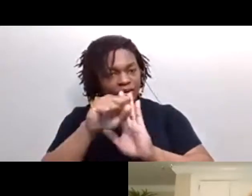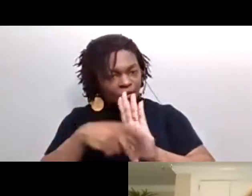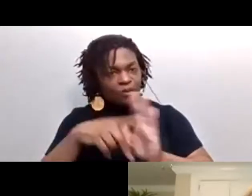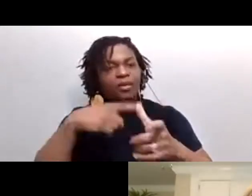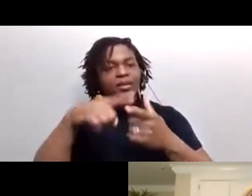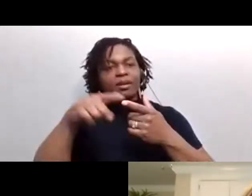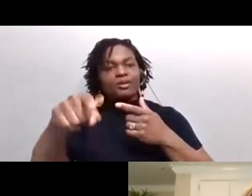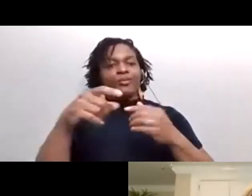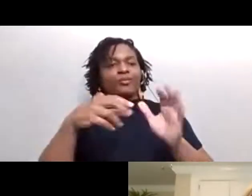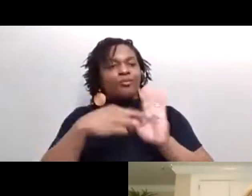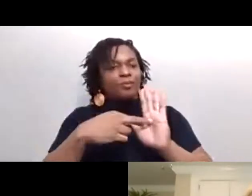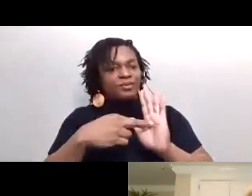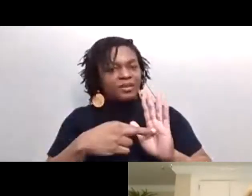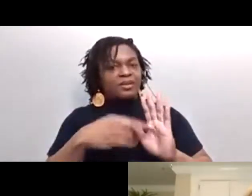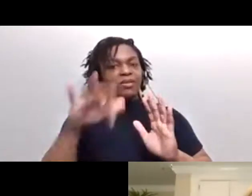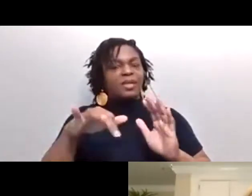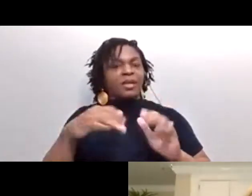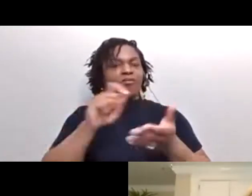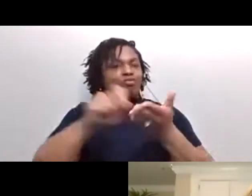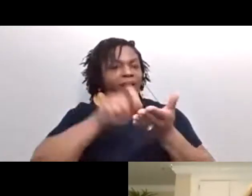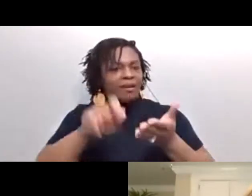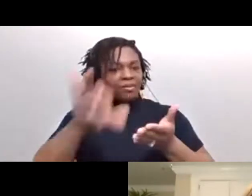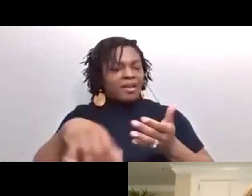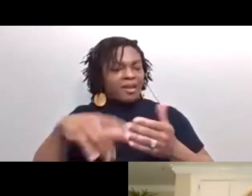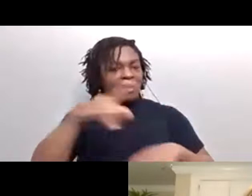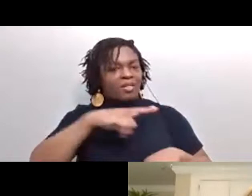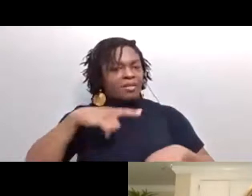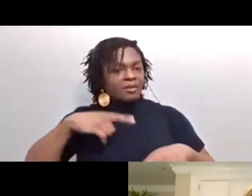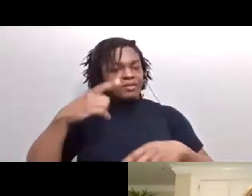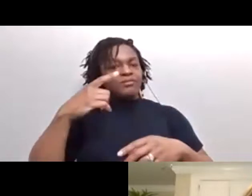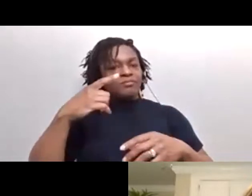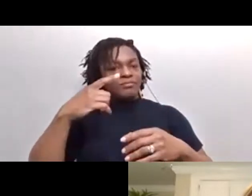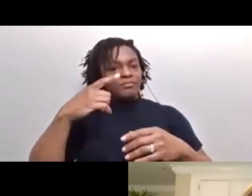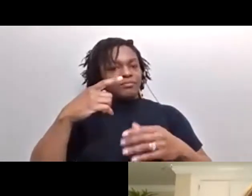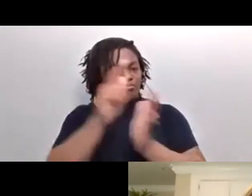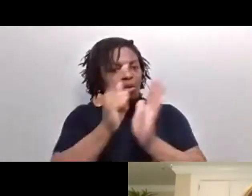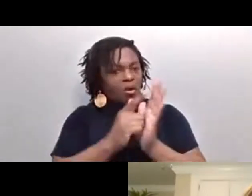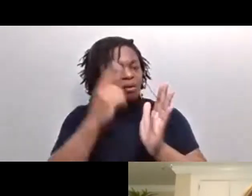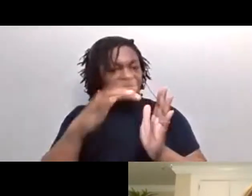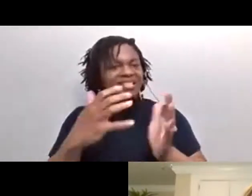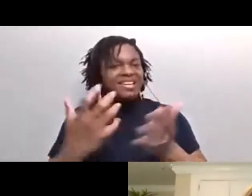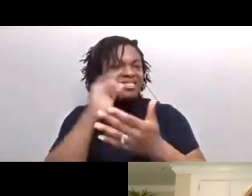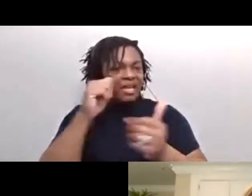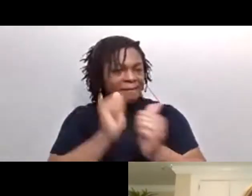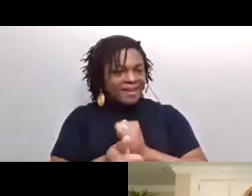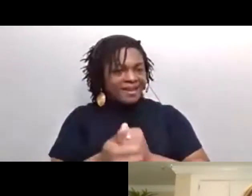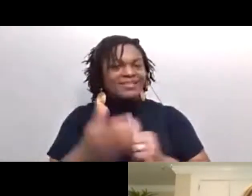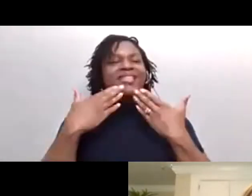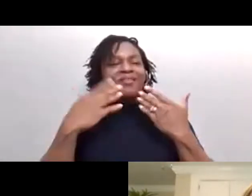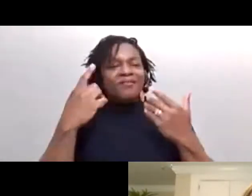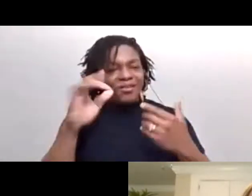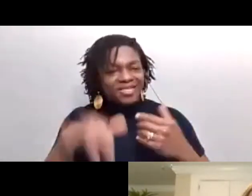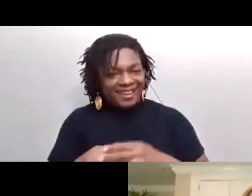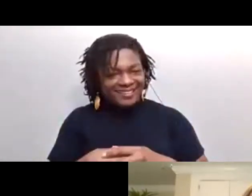representative authored the legislation to get it passed. And Yes. so I just want to thank you for that. You're welcome. I